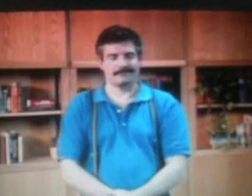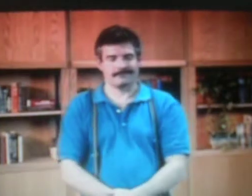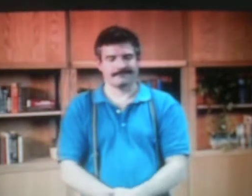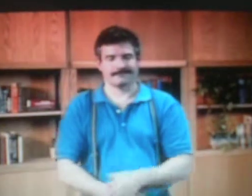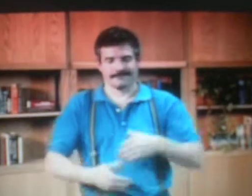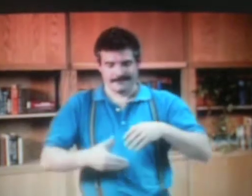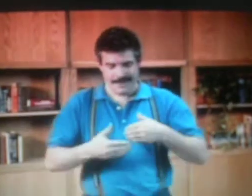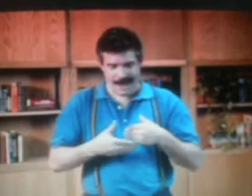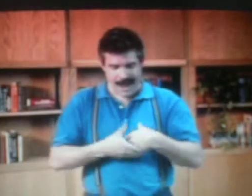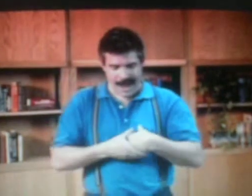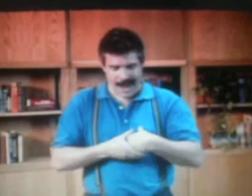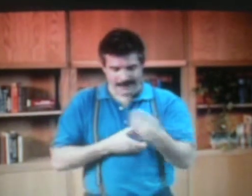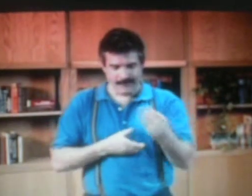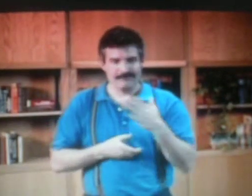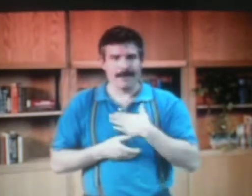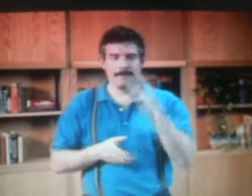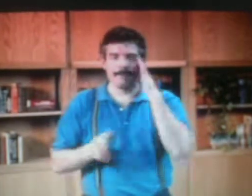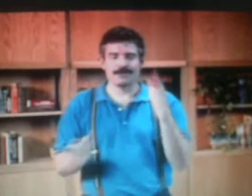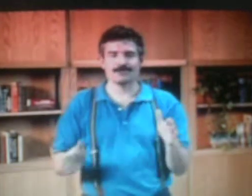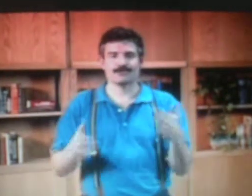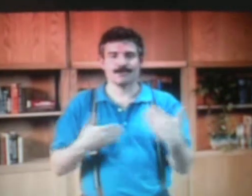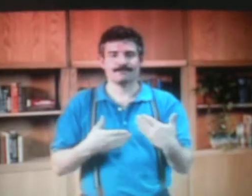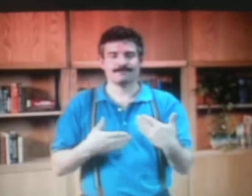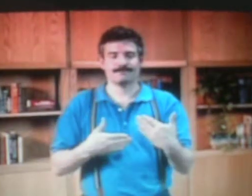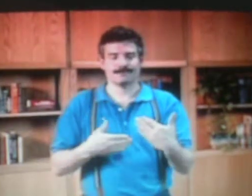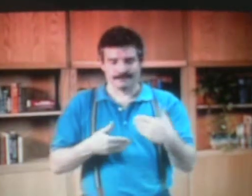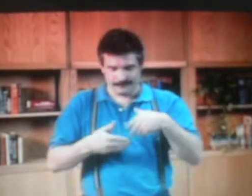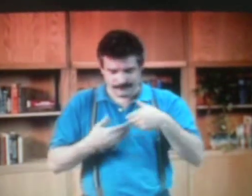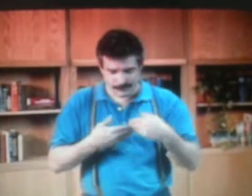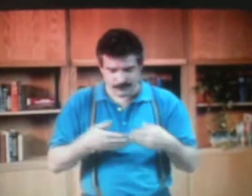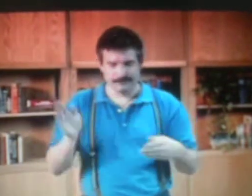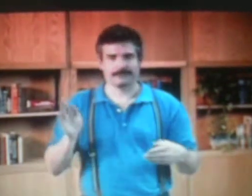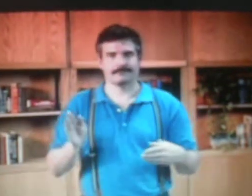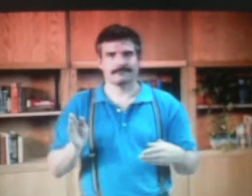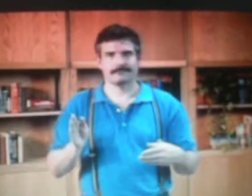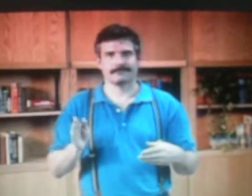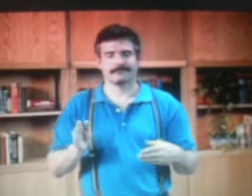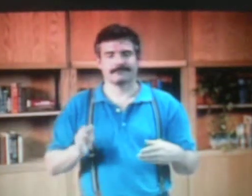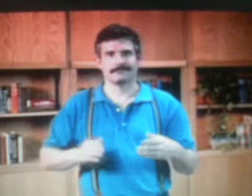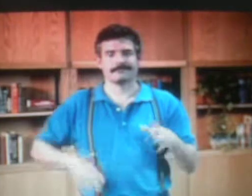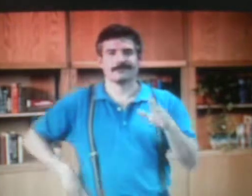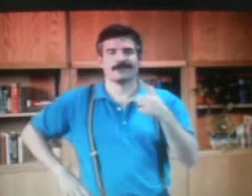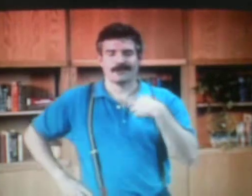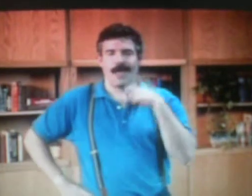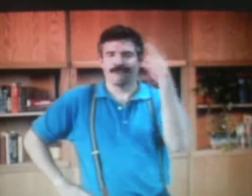So my first day at Penn State University, I walked out of my bedroom.